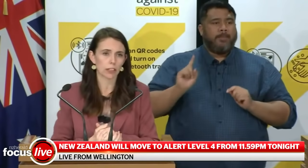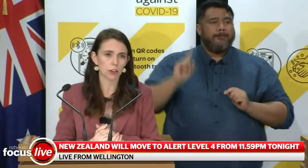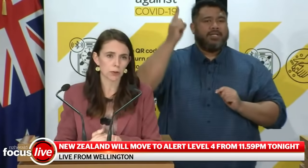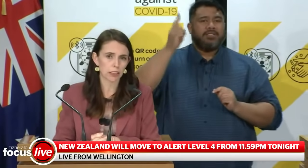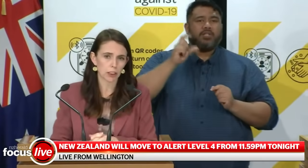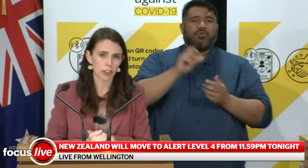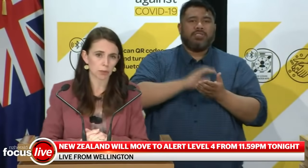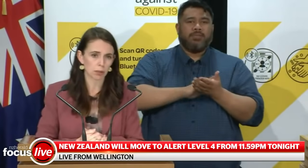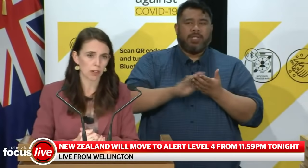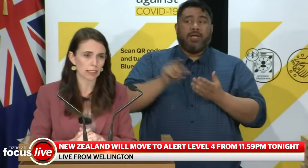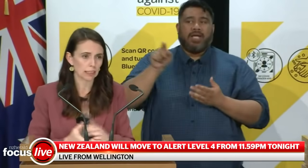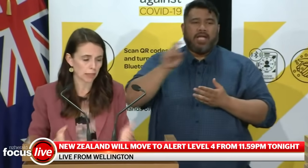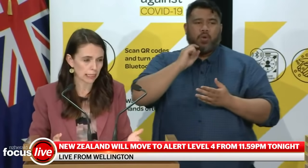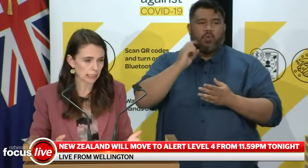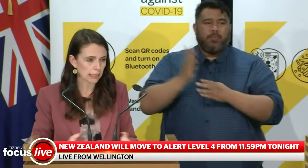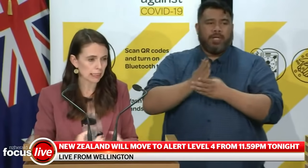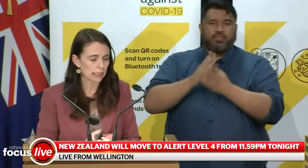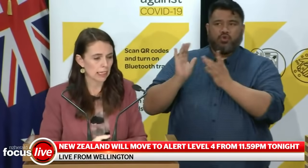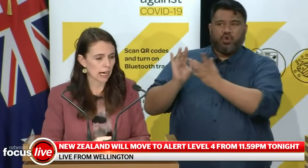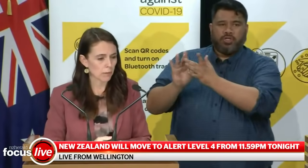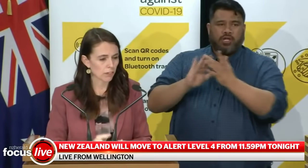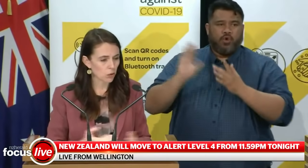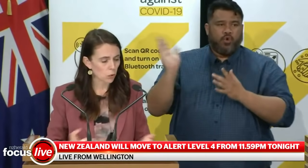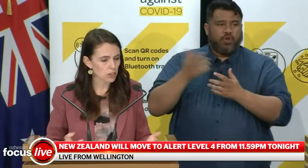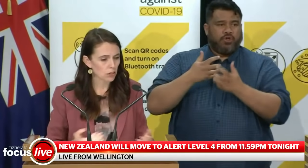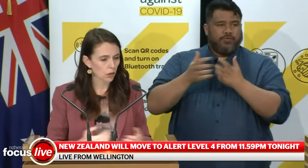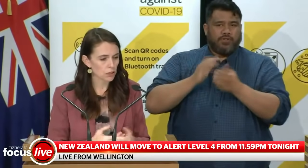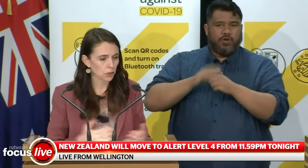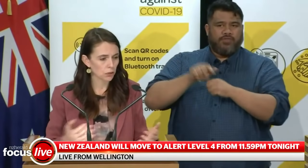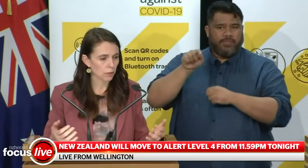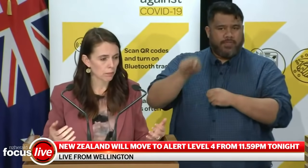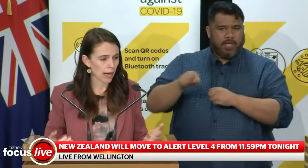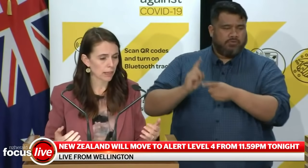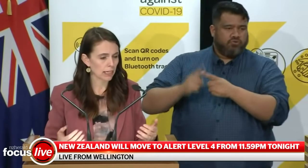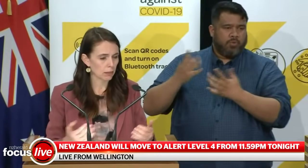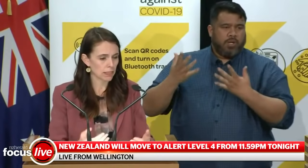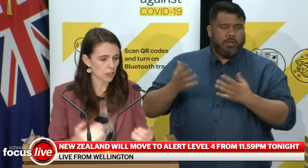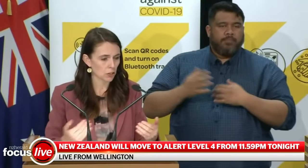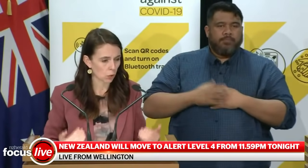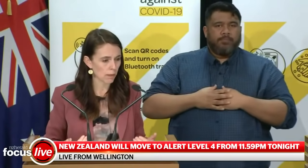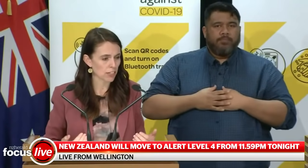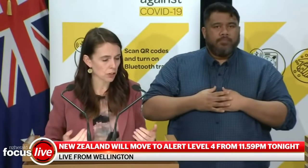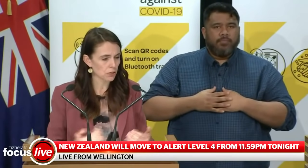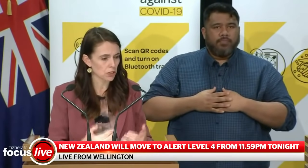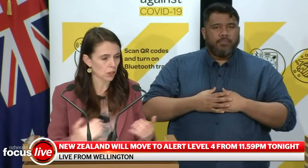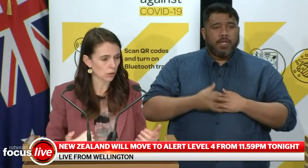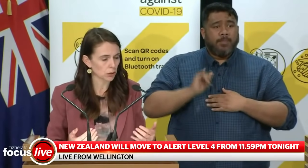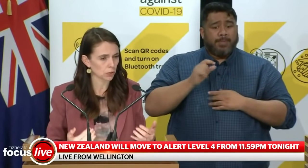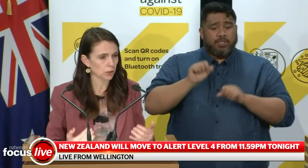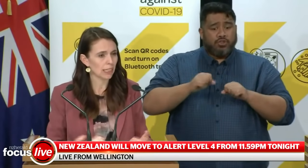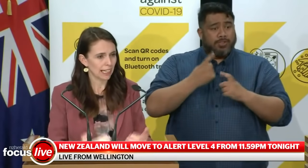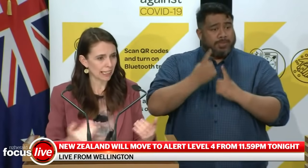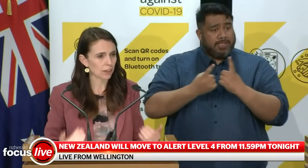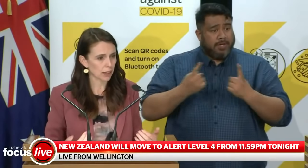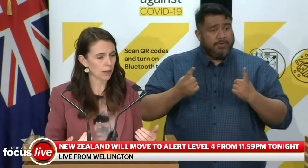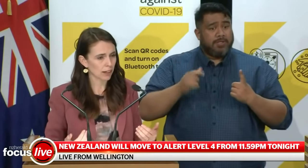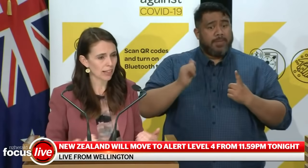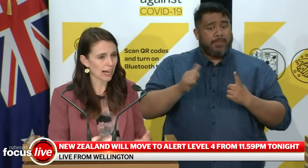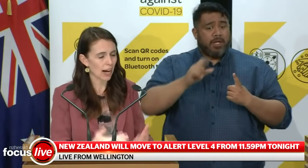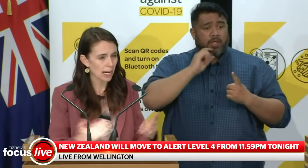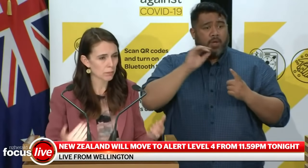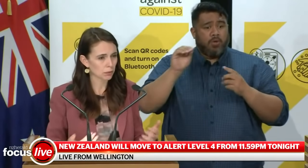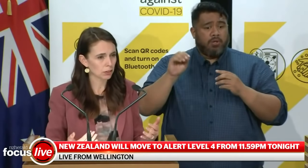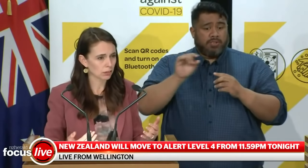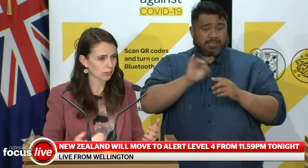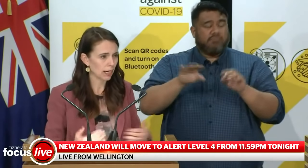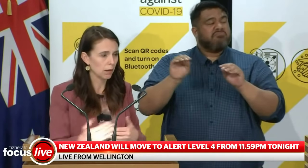contact with our tertiary education providers immediately. Of course, those who may be in a position or may choose to go into an area where they